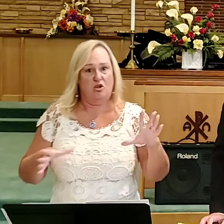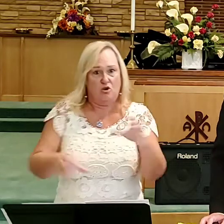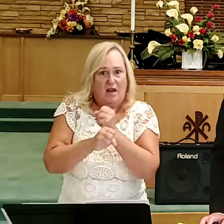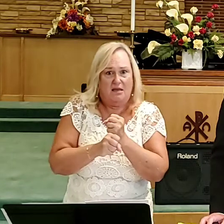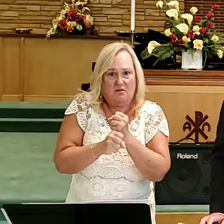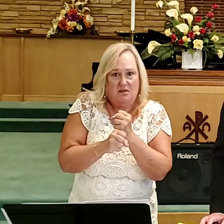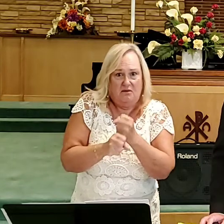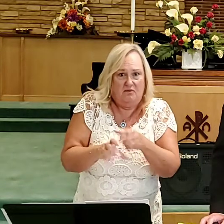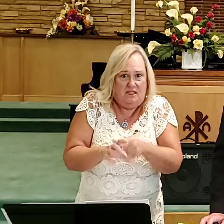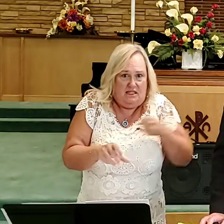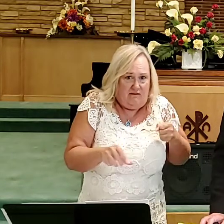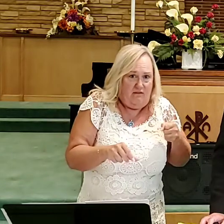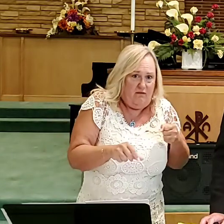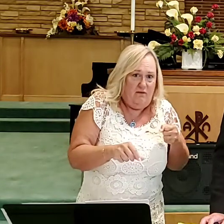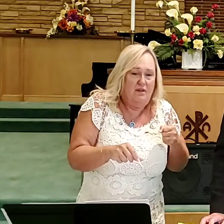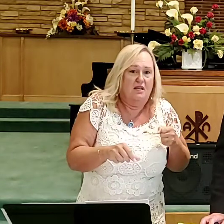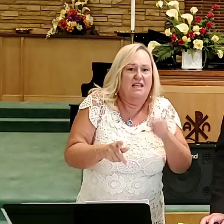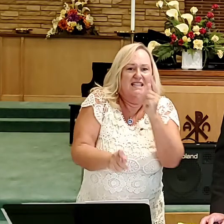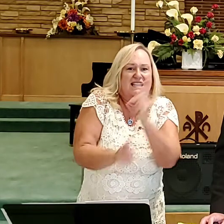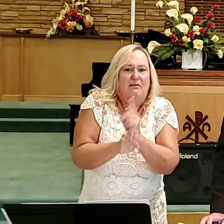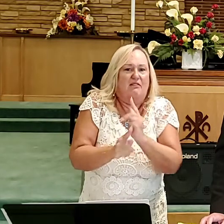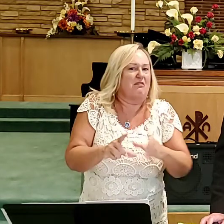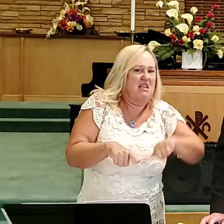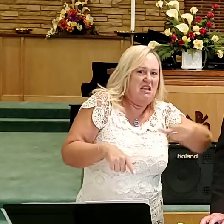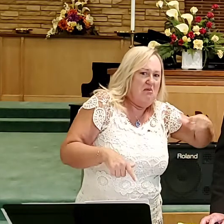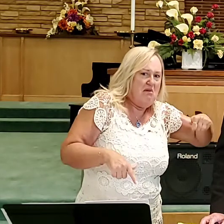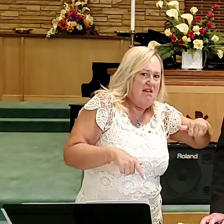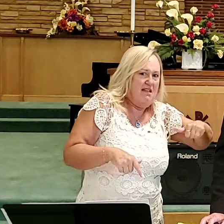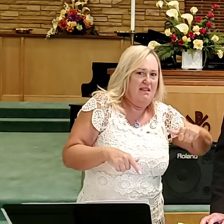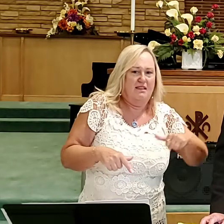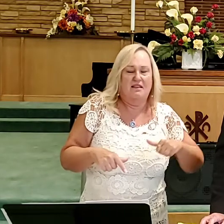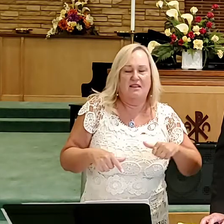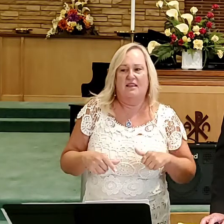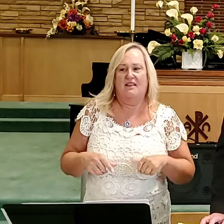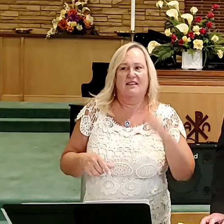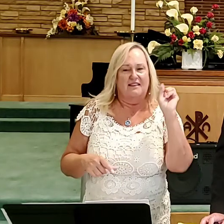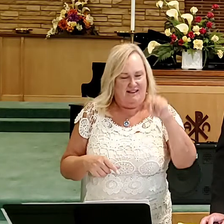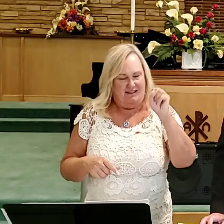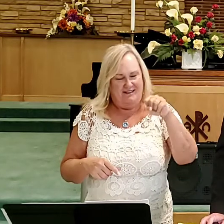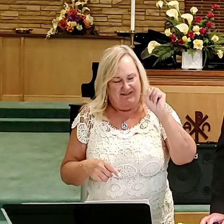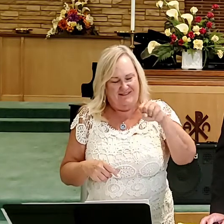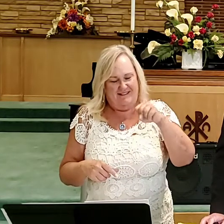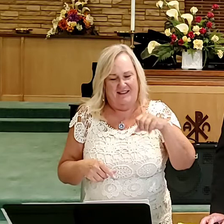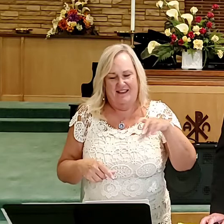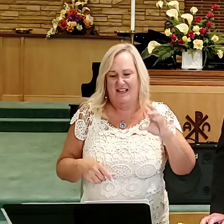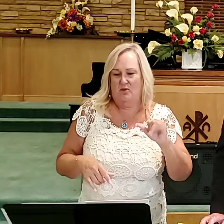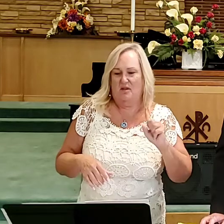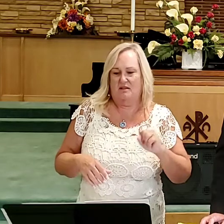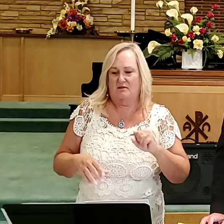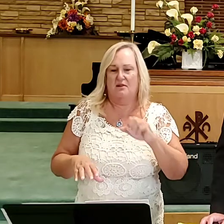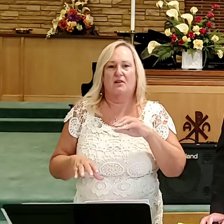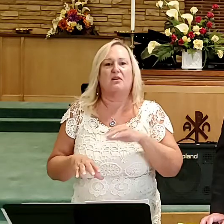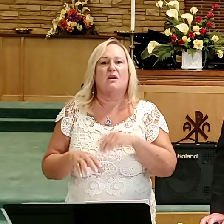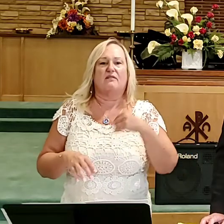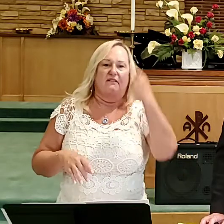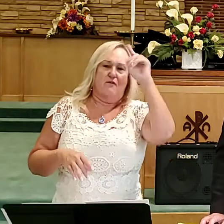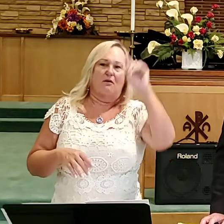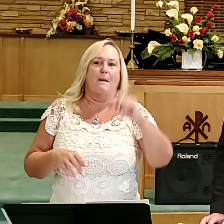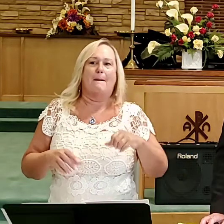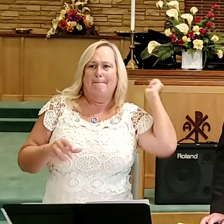grabbed the receiver to keep him from getting away. Yes, and he was called for